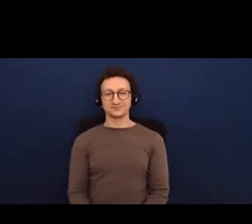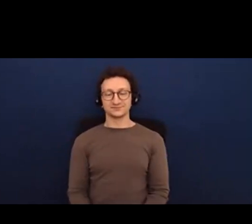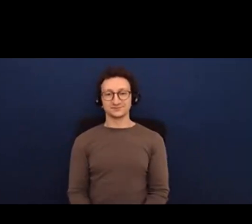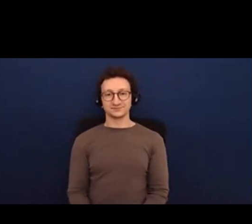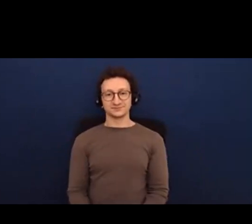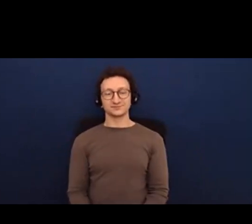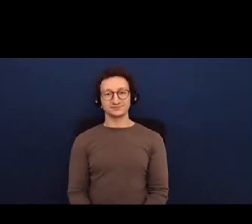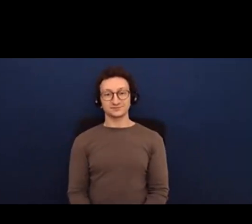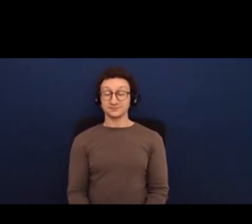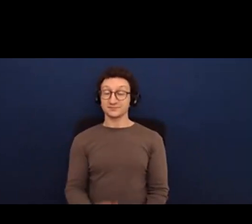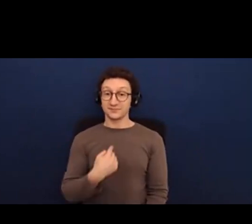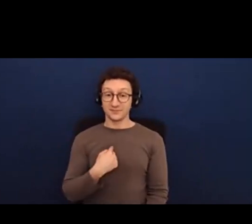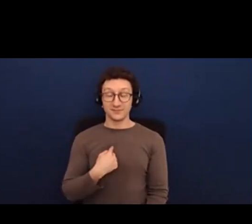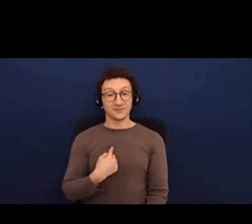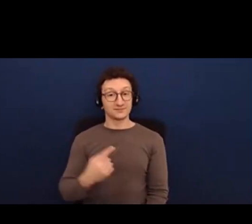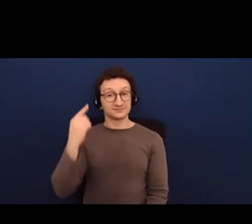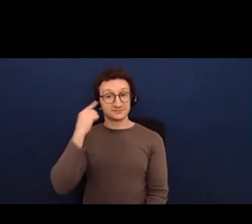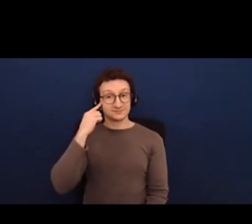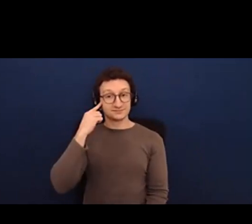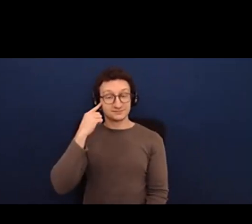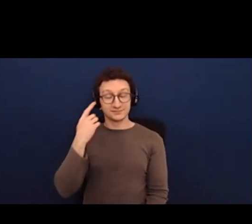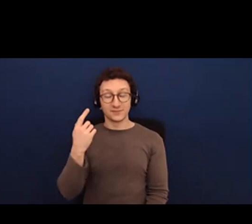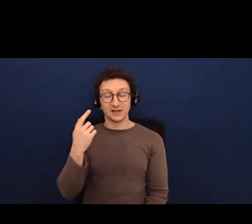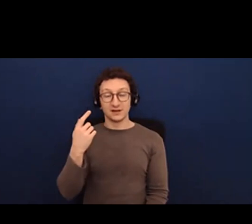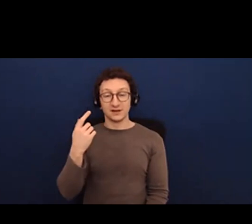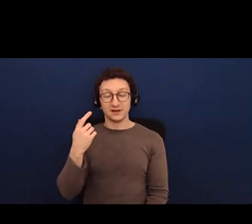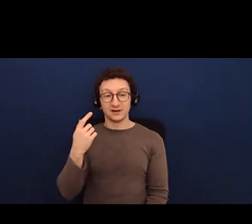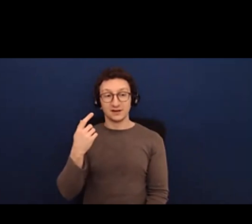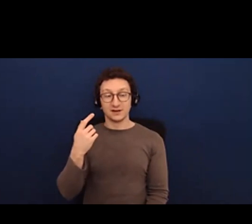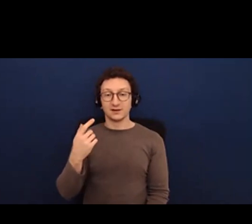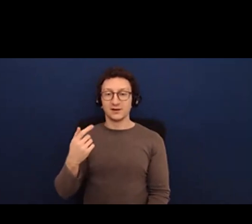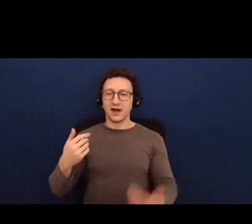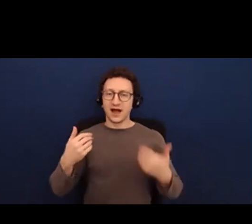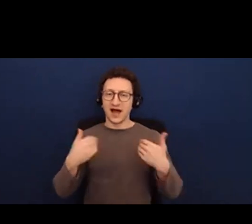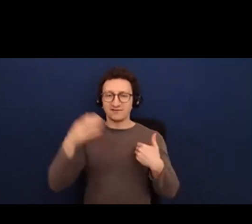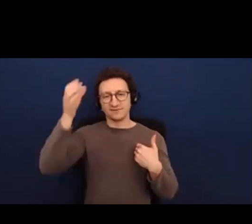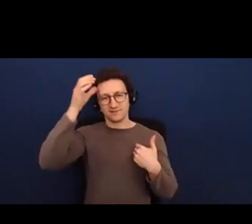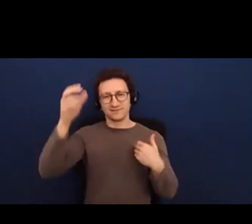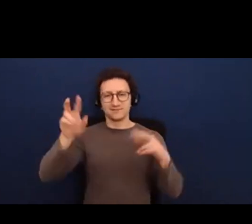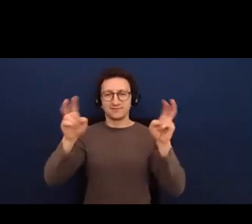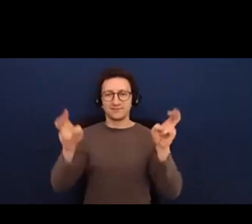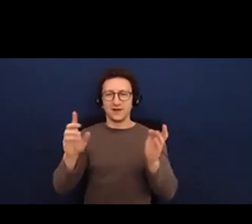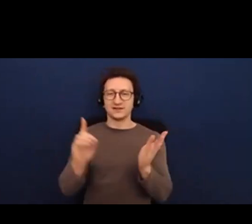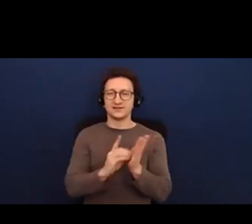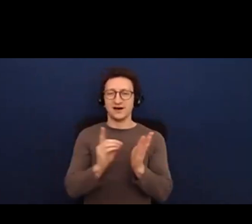advocate that there is something which I would like to call diary consciousness. In other words,